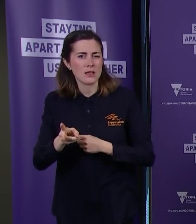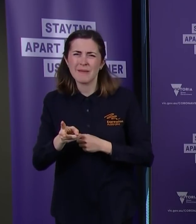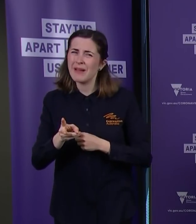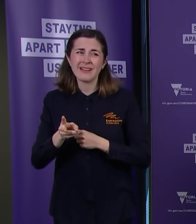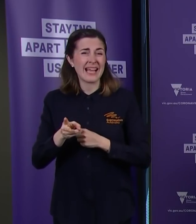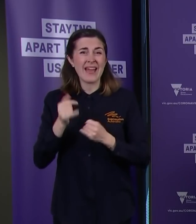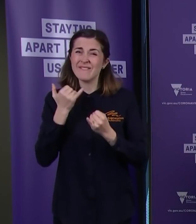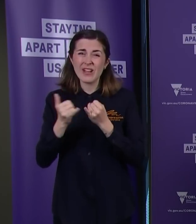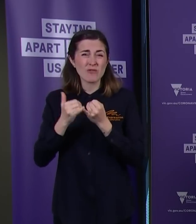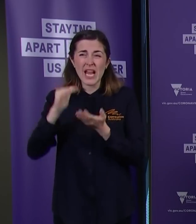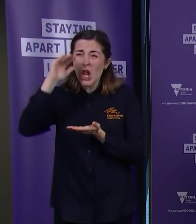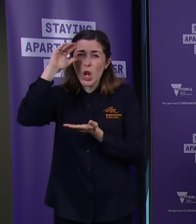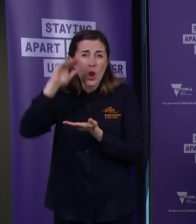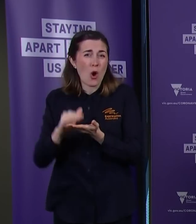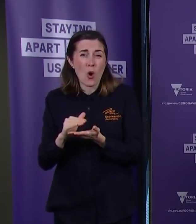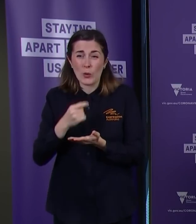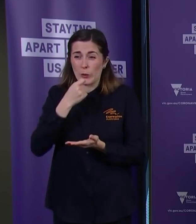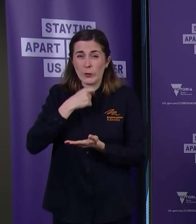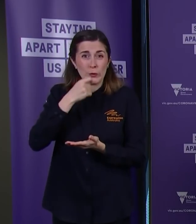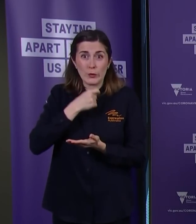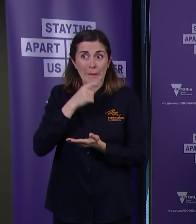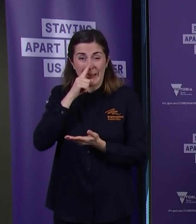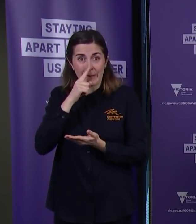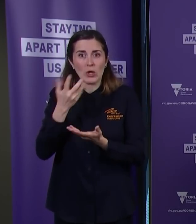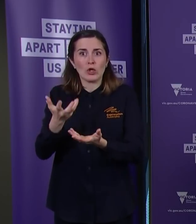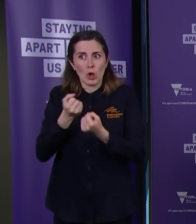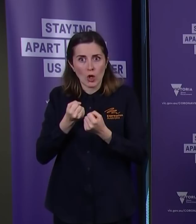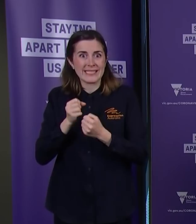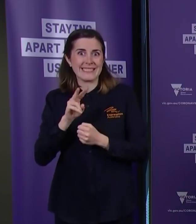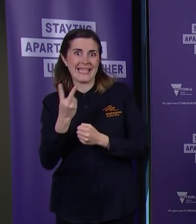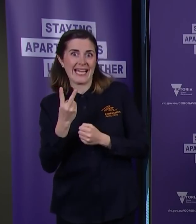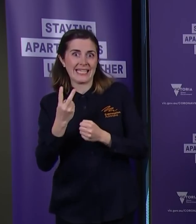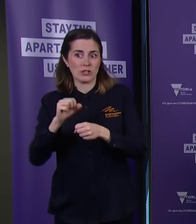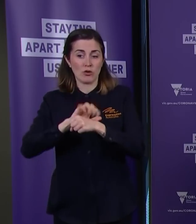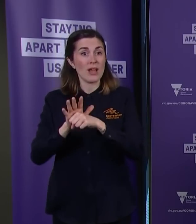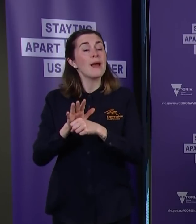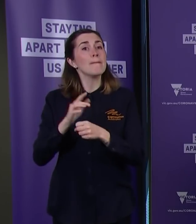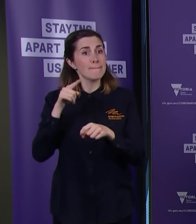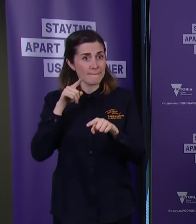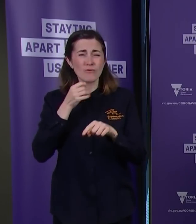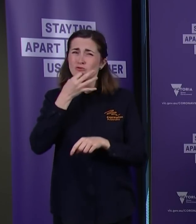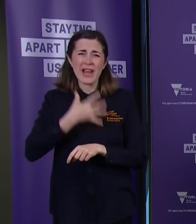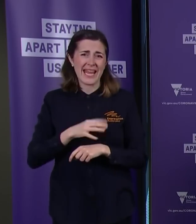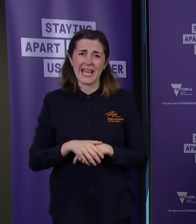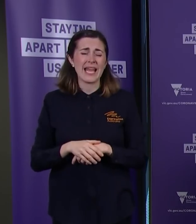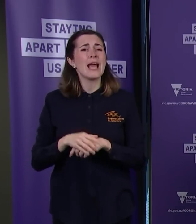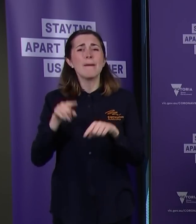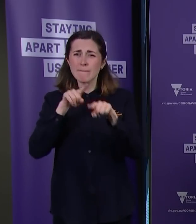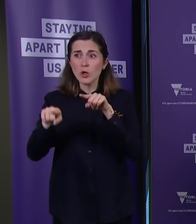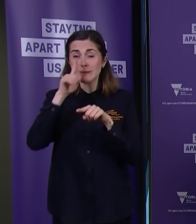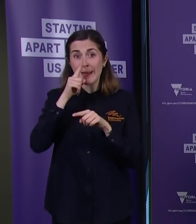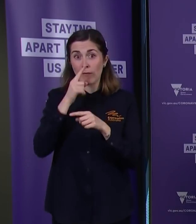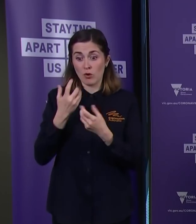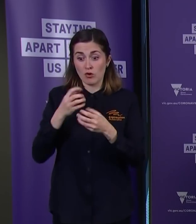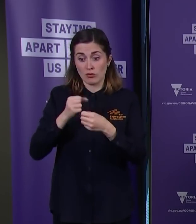virus is having the genomic sequence from the initial infection and comparing it to the current infection and seeing that they're